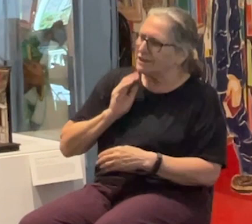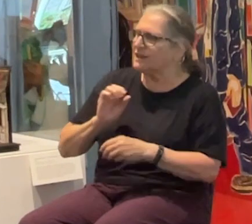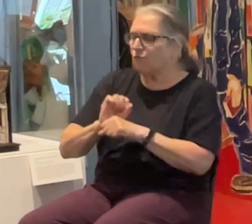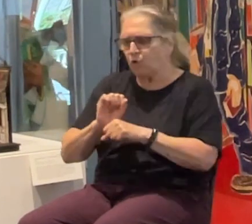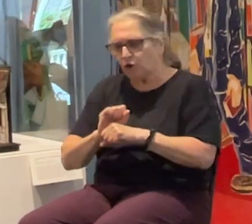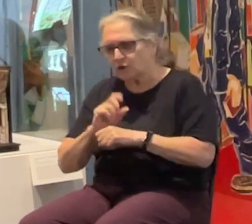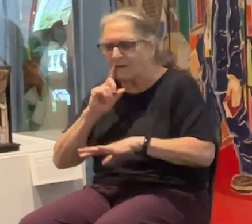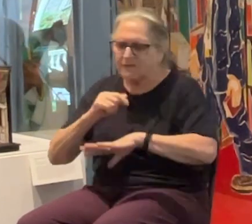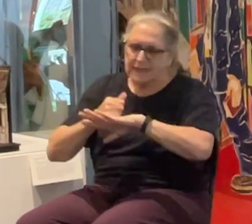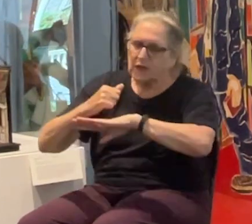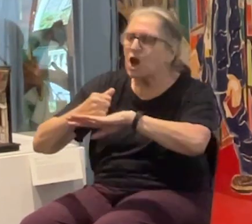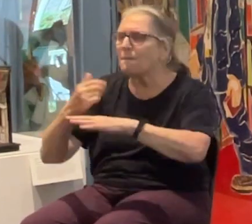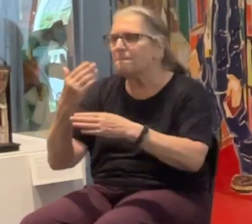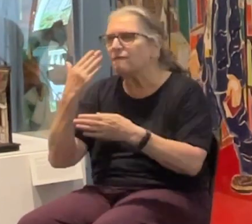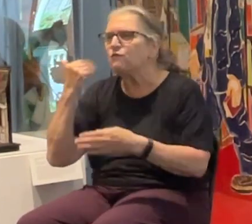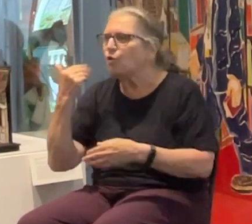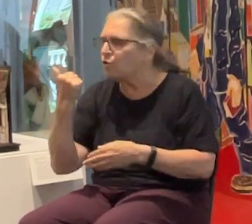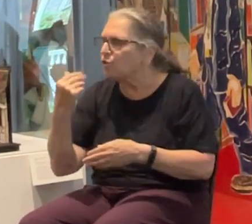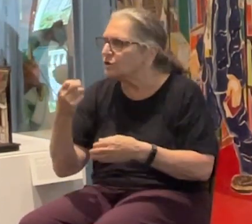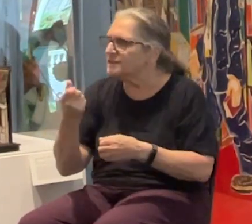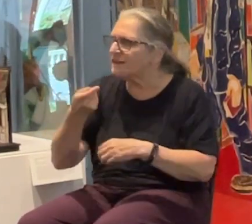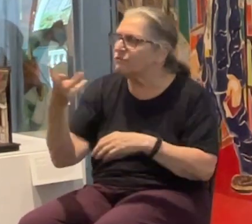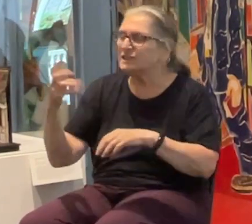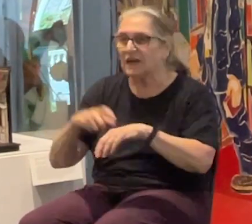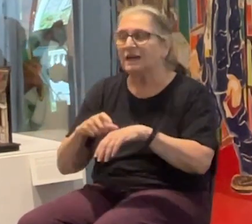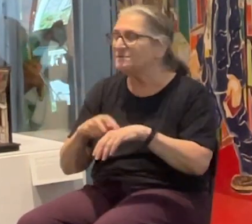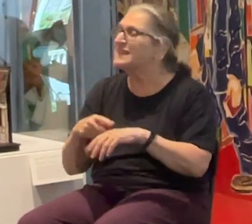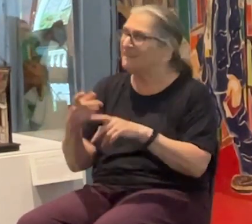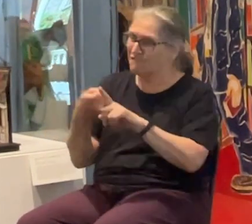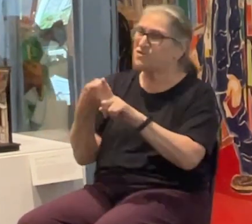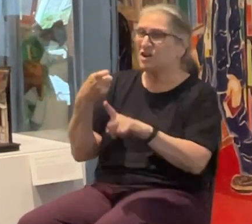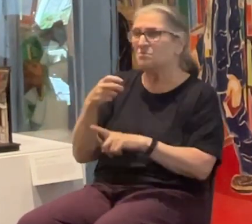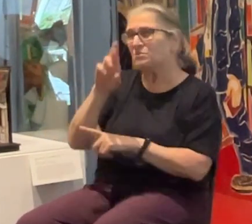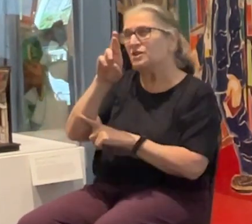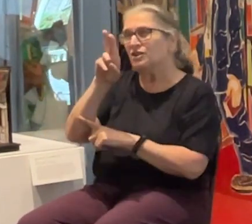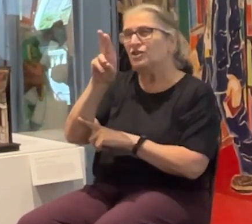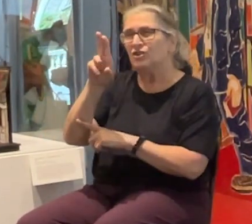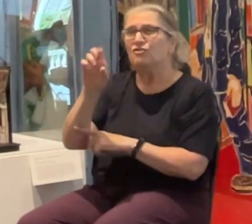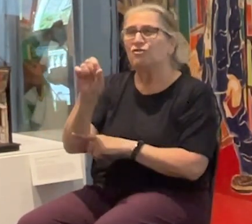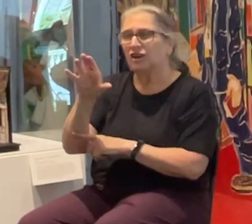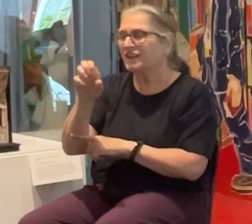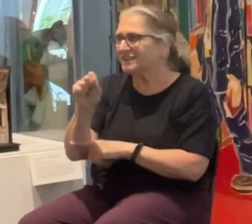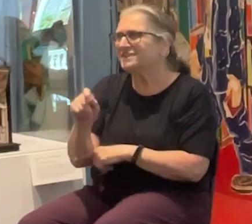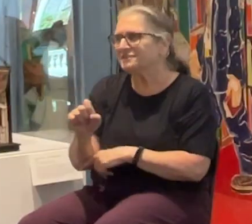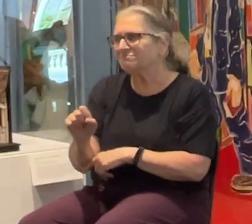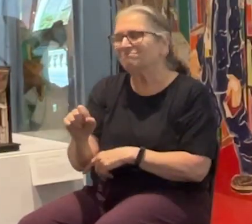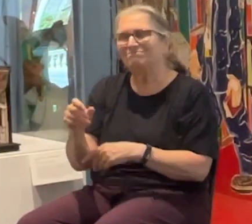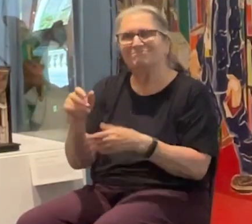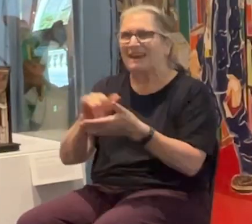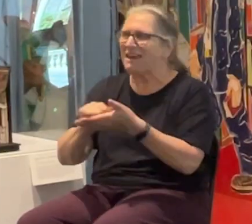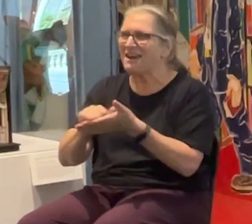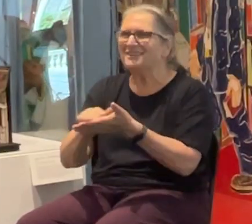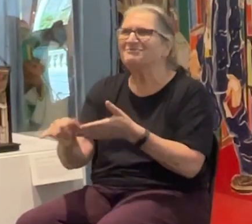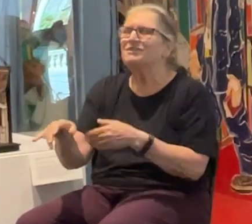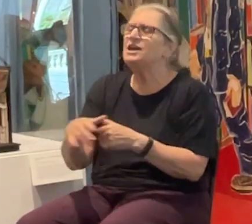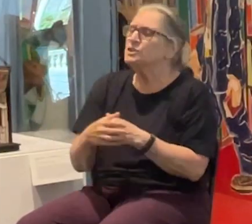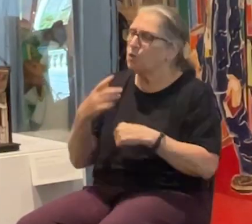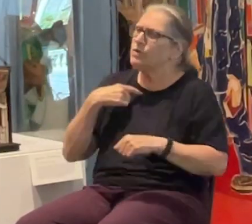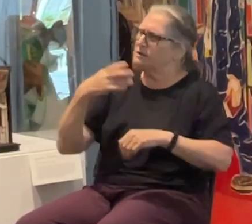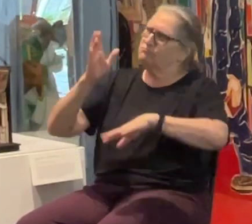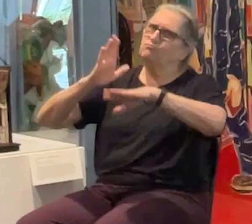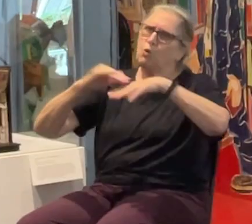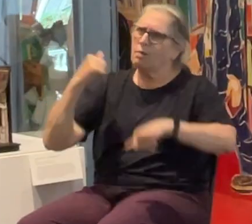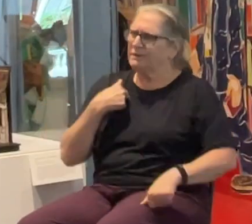it up several times before, such as many of the pieces from Ruckus Manhattan, I get called on to go travel someplace, let's say,